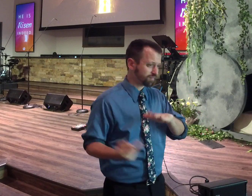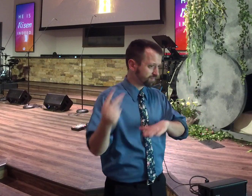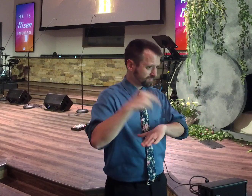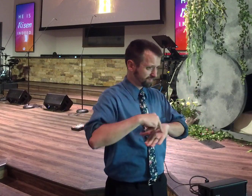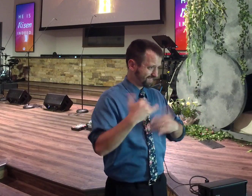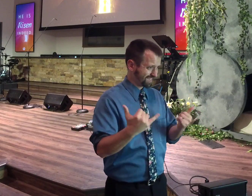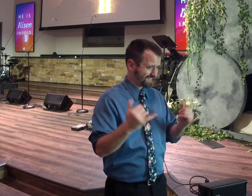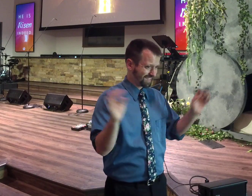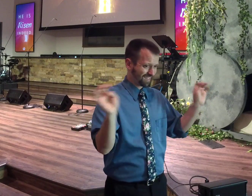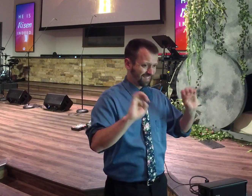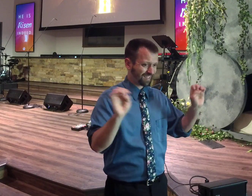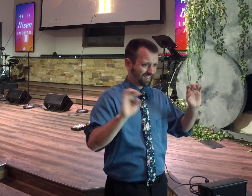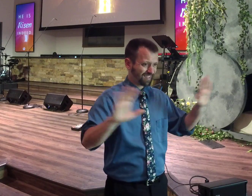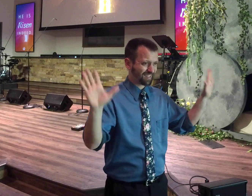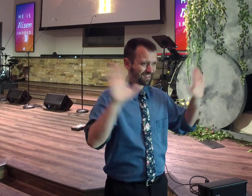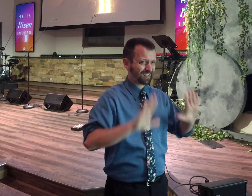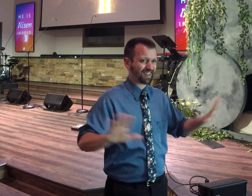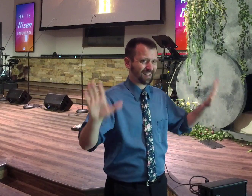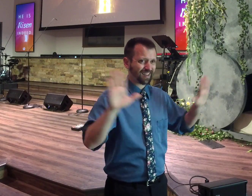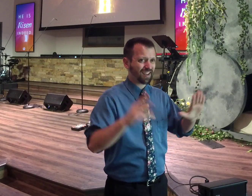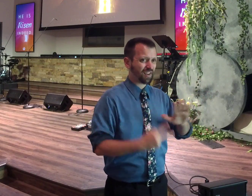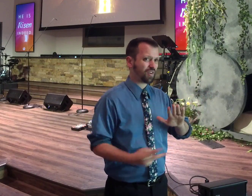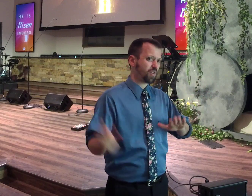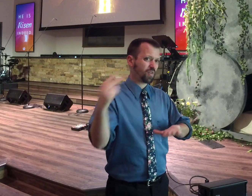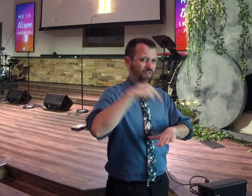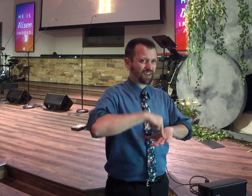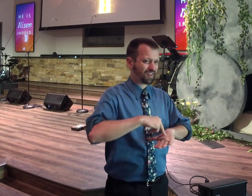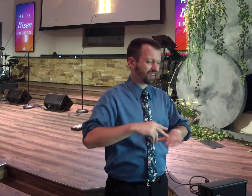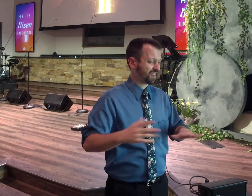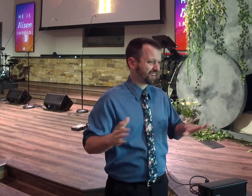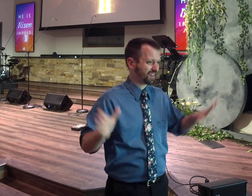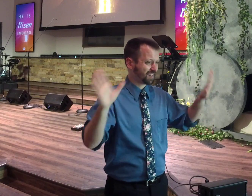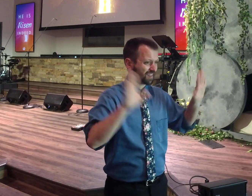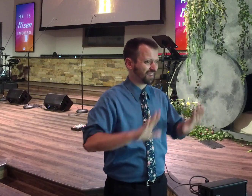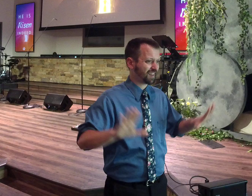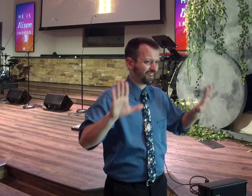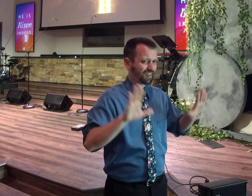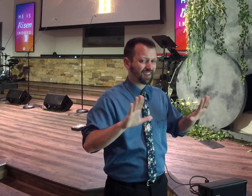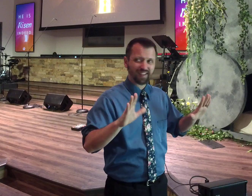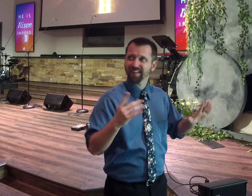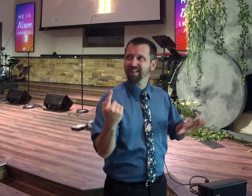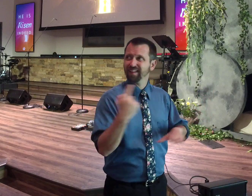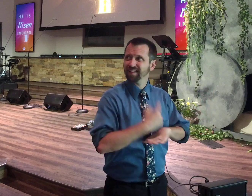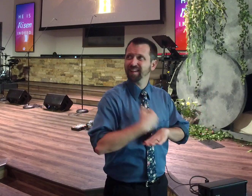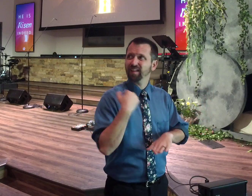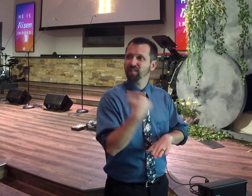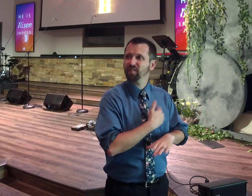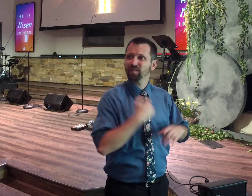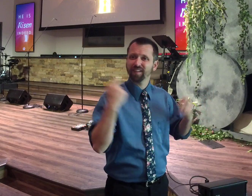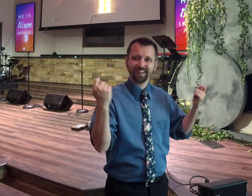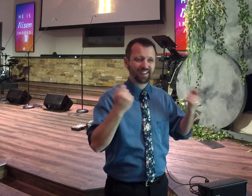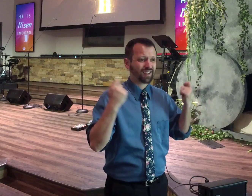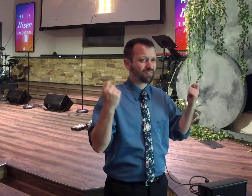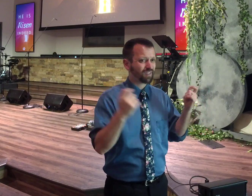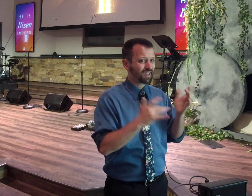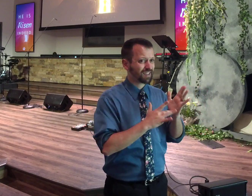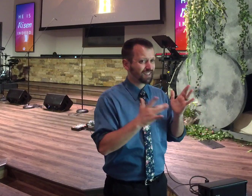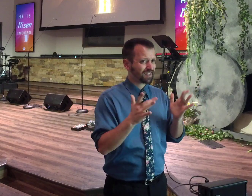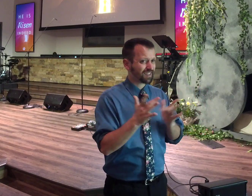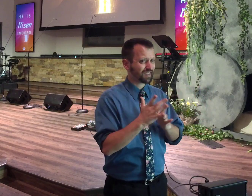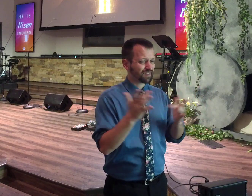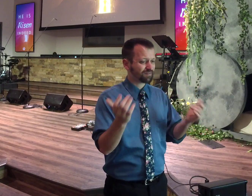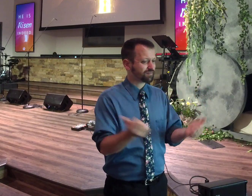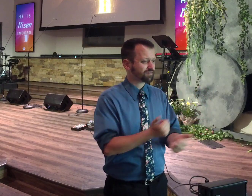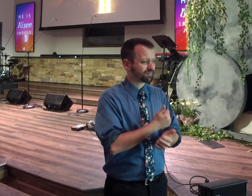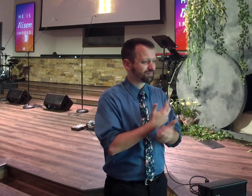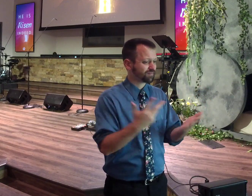Easter Sunday, Resurrection Sunday. It's the day that we celebrate Jesus and all that it means for